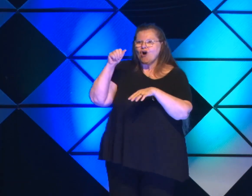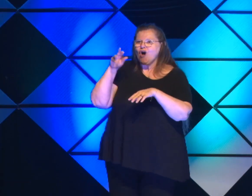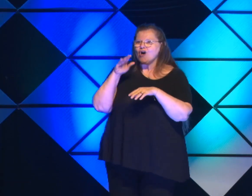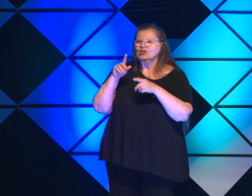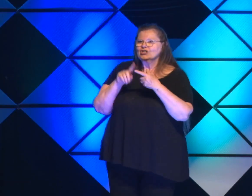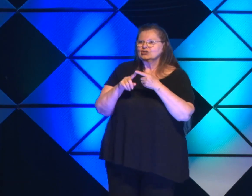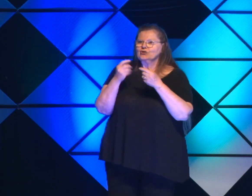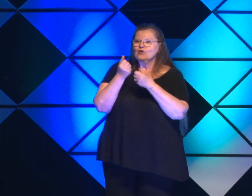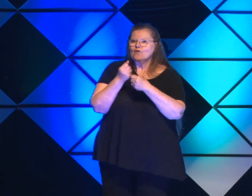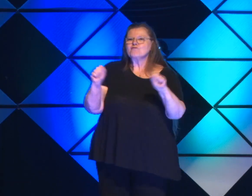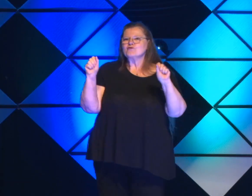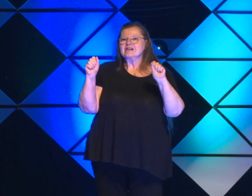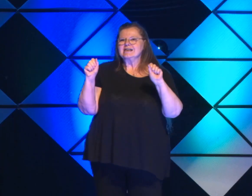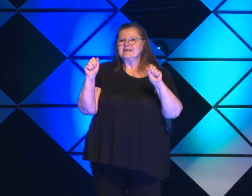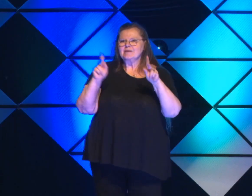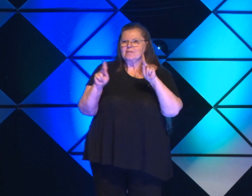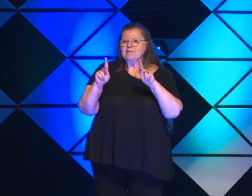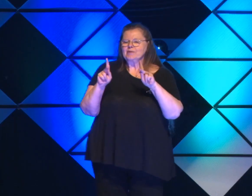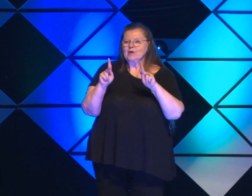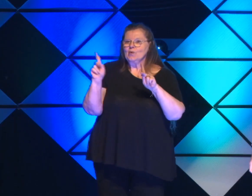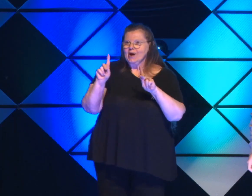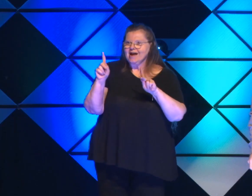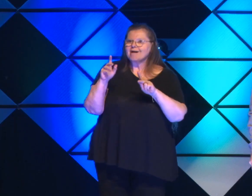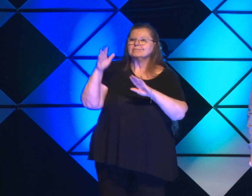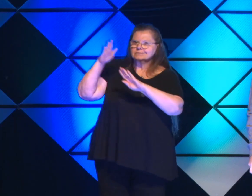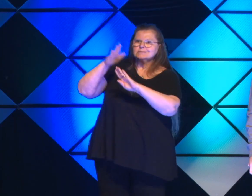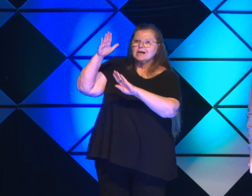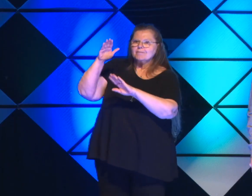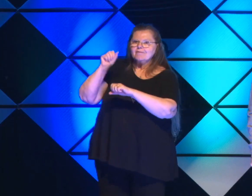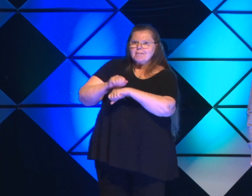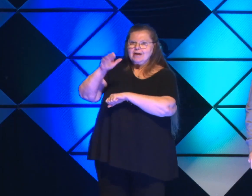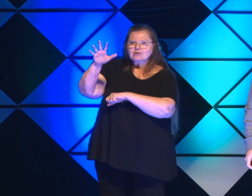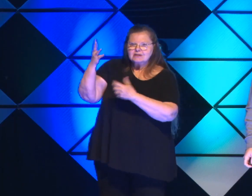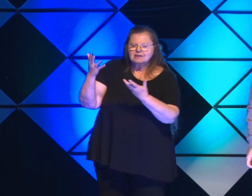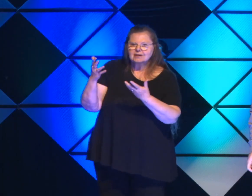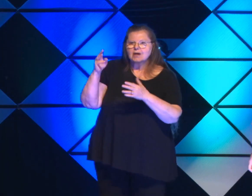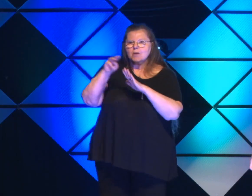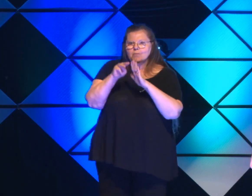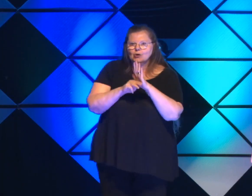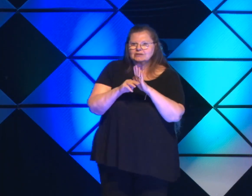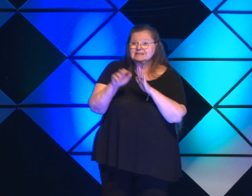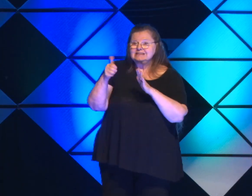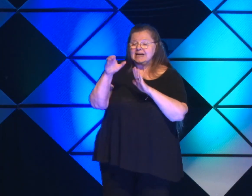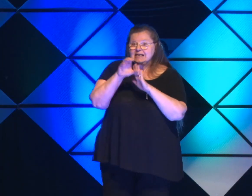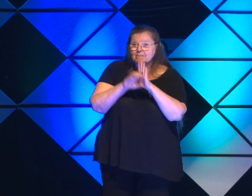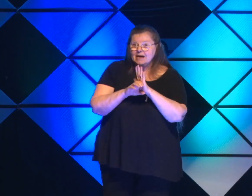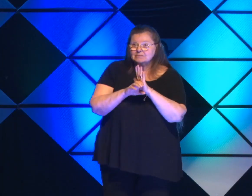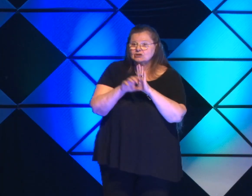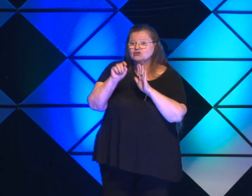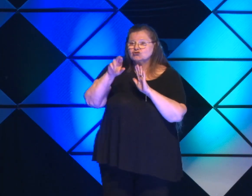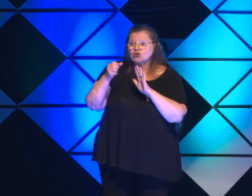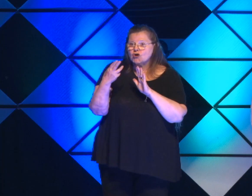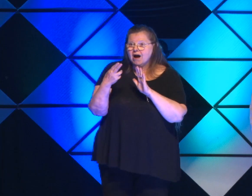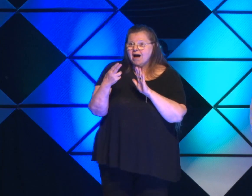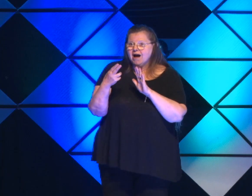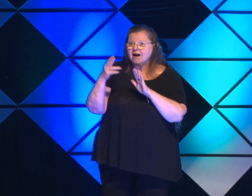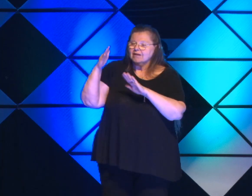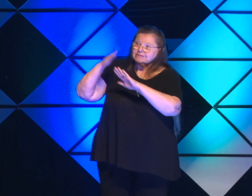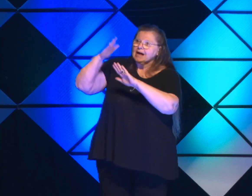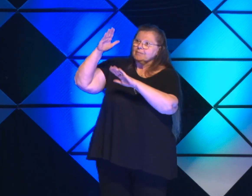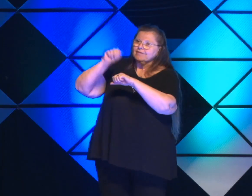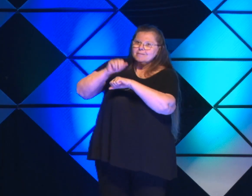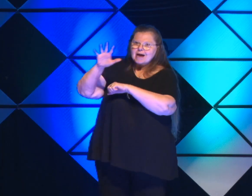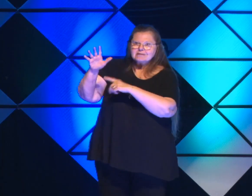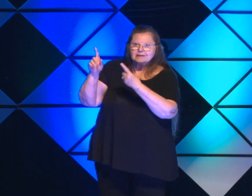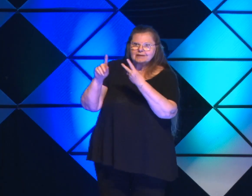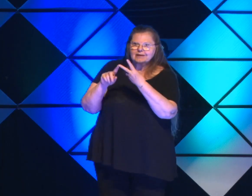of the Egyptians on a mountain, right? Moses got the 10 Commandments, the Torah, on a mountain. Elijah, if you're